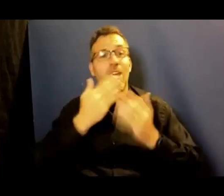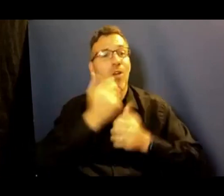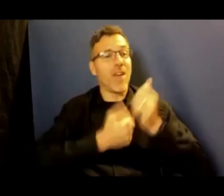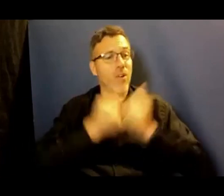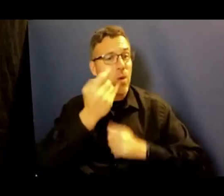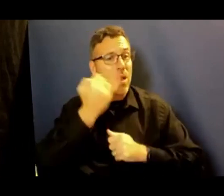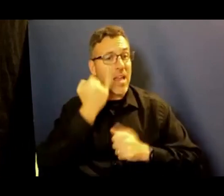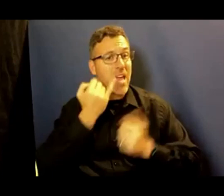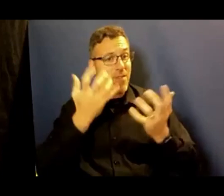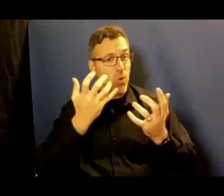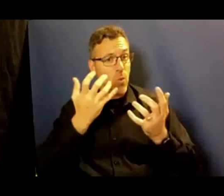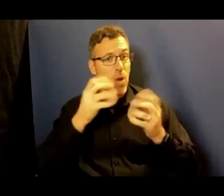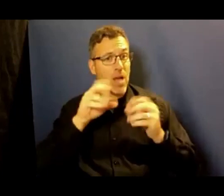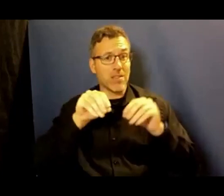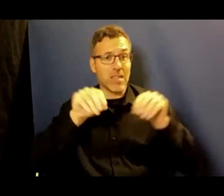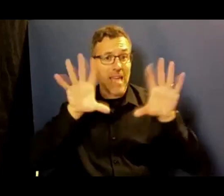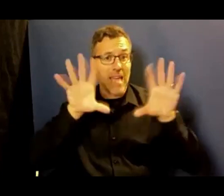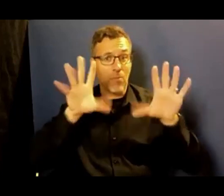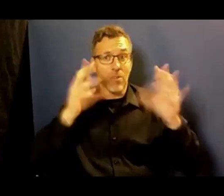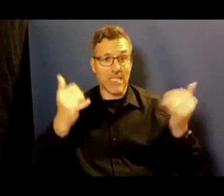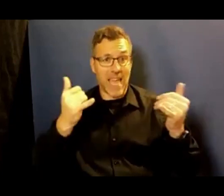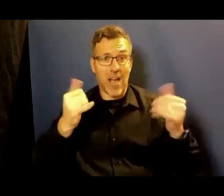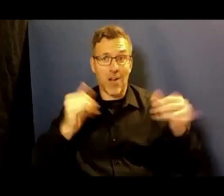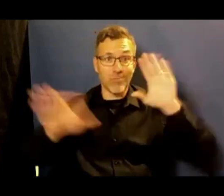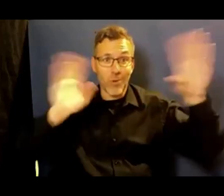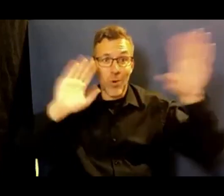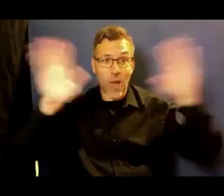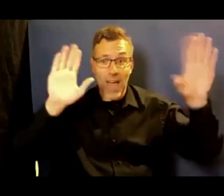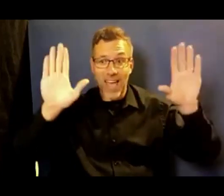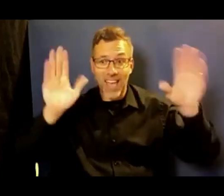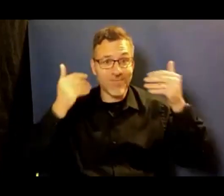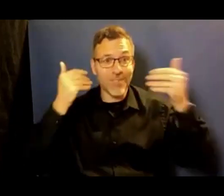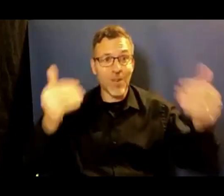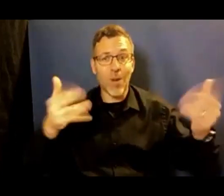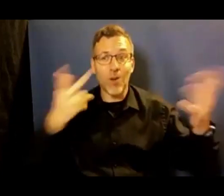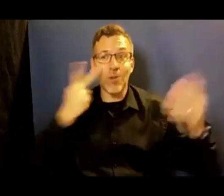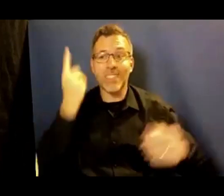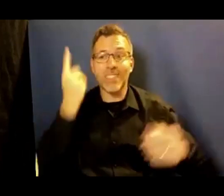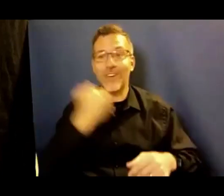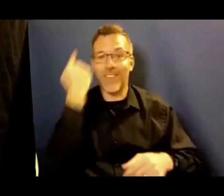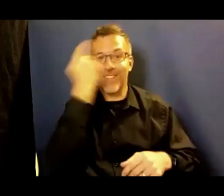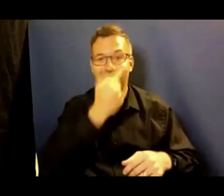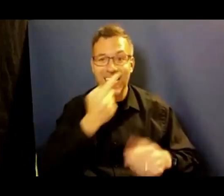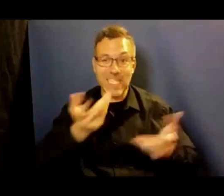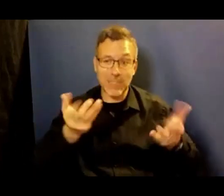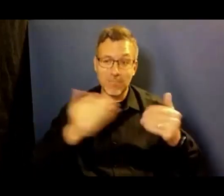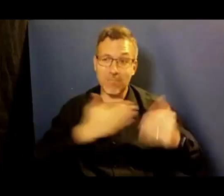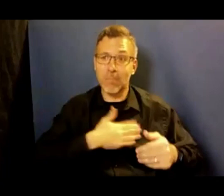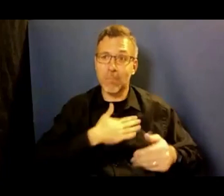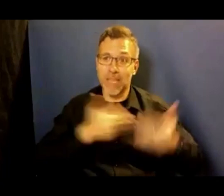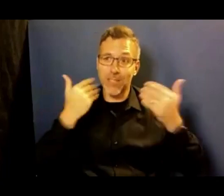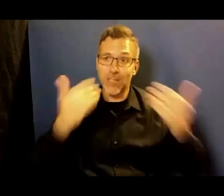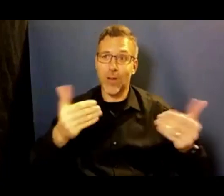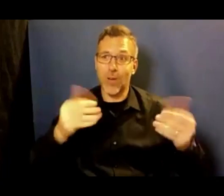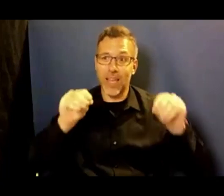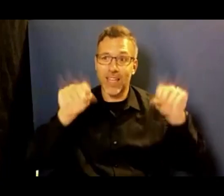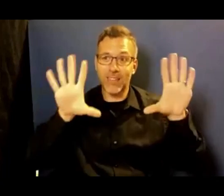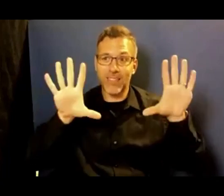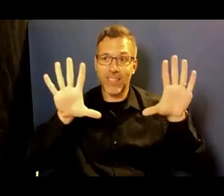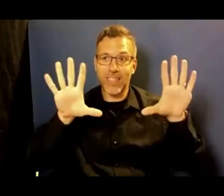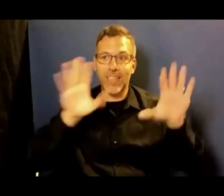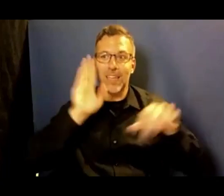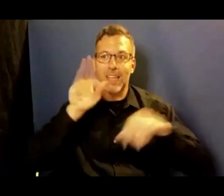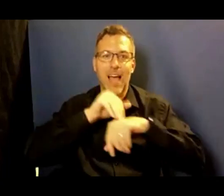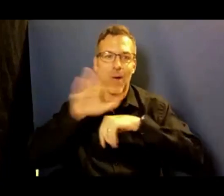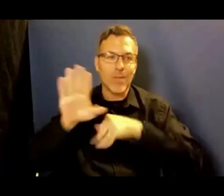your cameras on for a second and wave, just to be friendly, because we love to see faces, please feel free. I'll send you all little messages. You